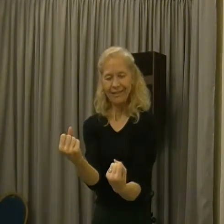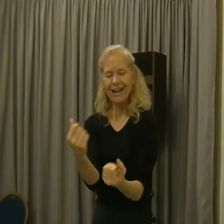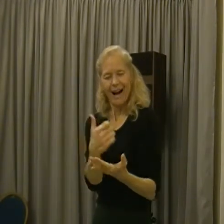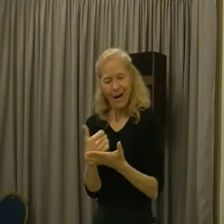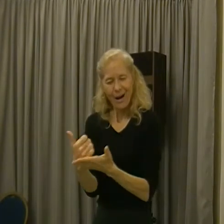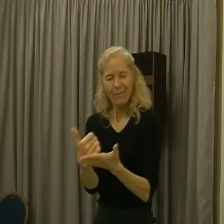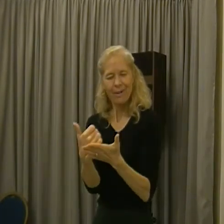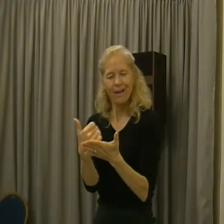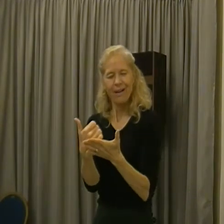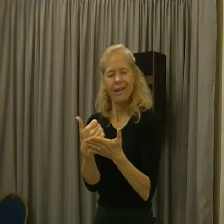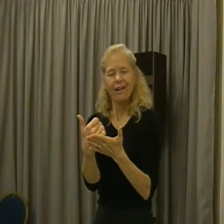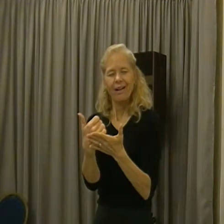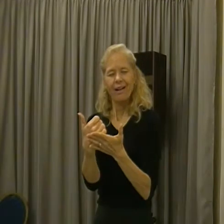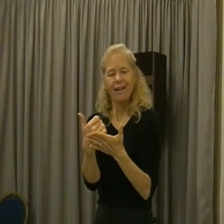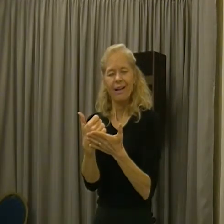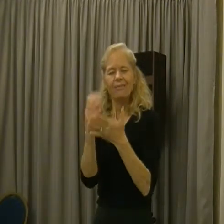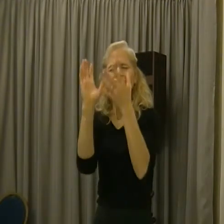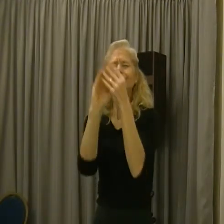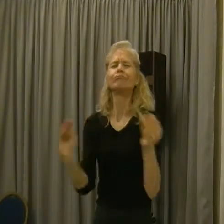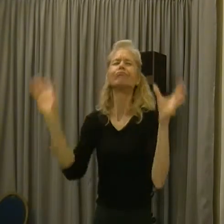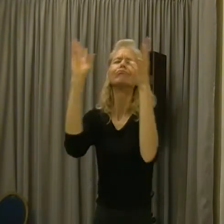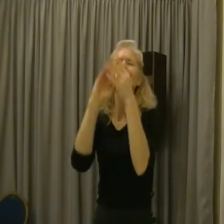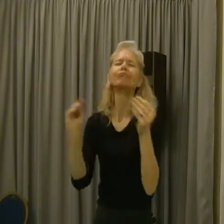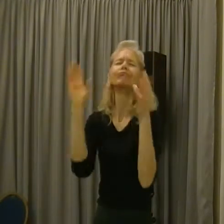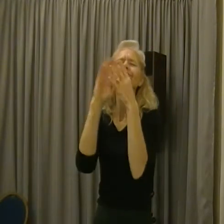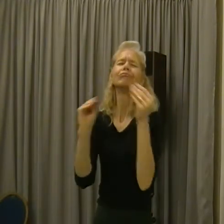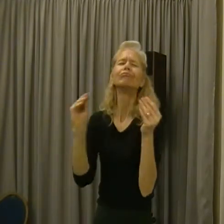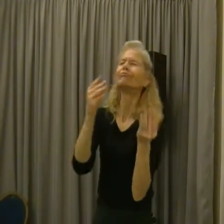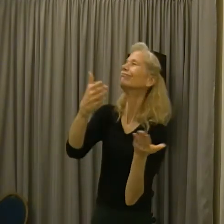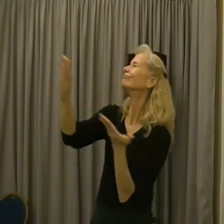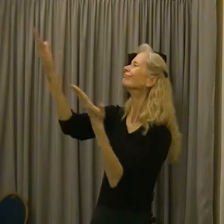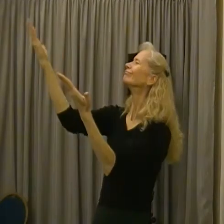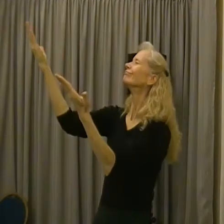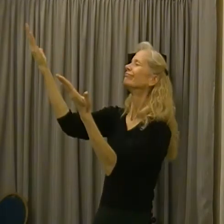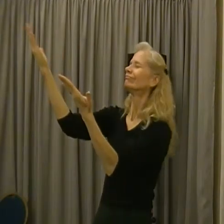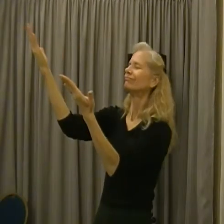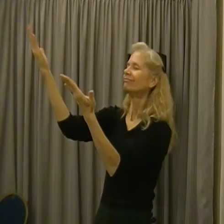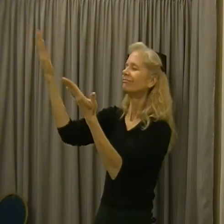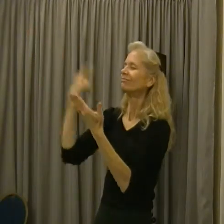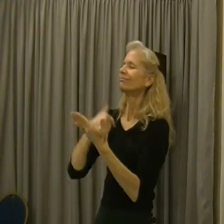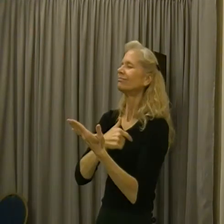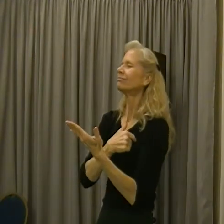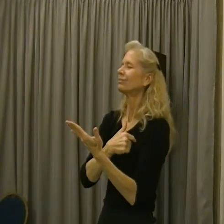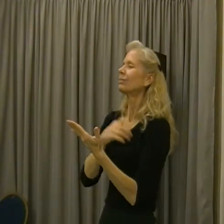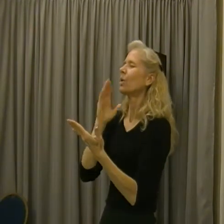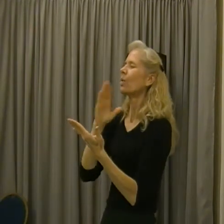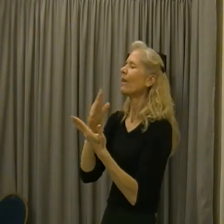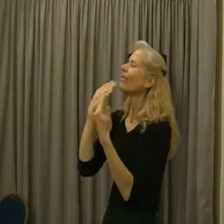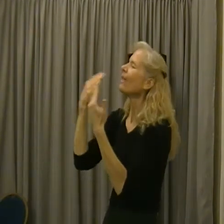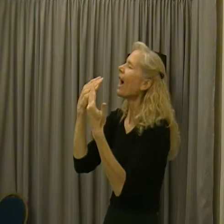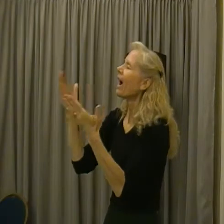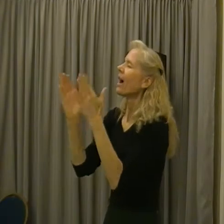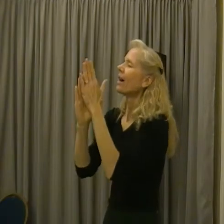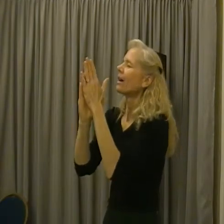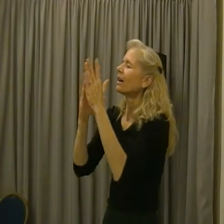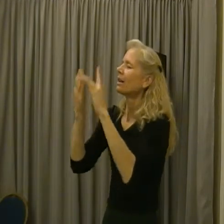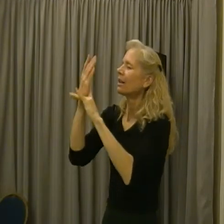name. Oh God, help us to be faithful in that. Be careful to thank You and praise You. We ask it in Jesus' name for His